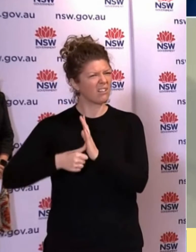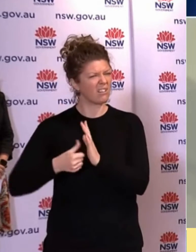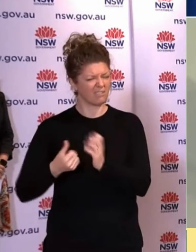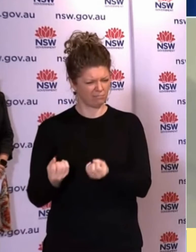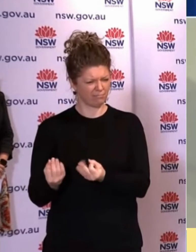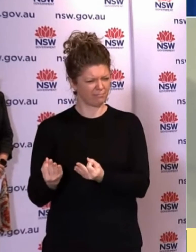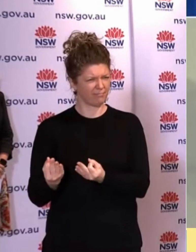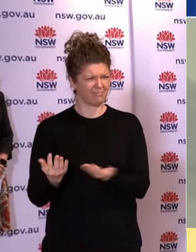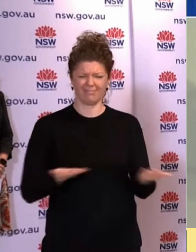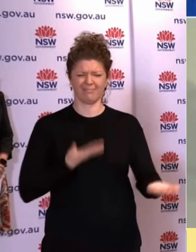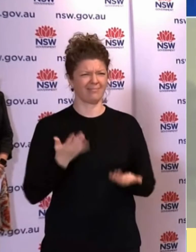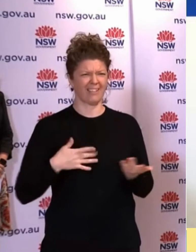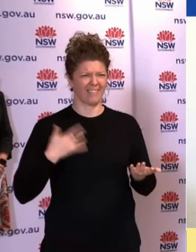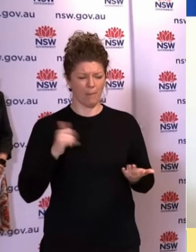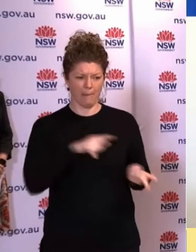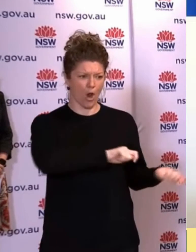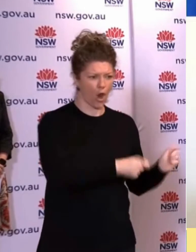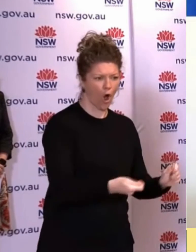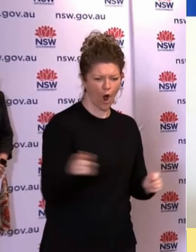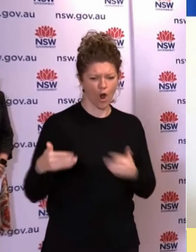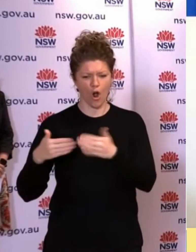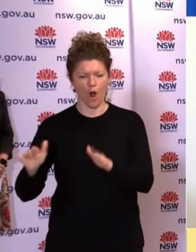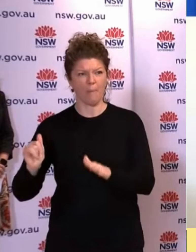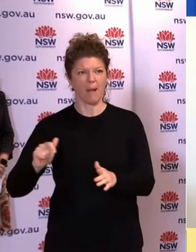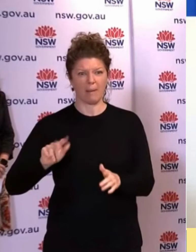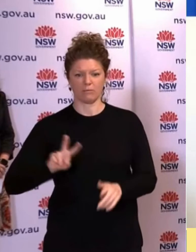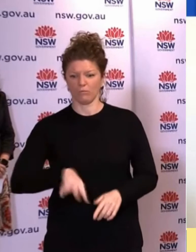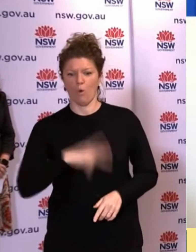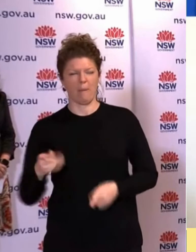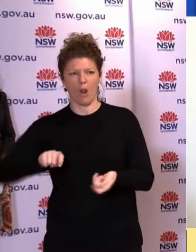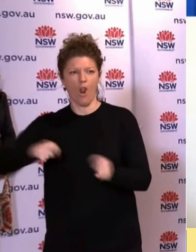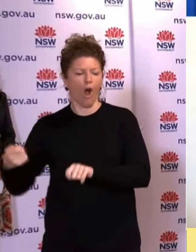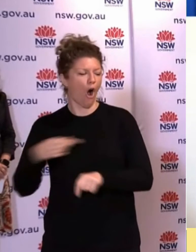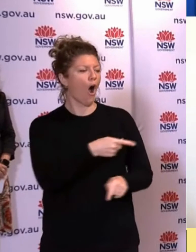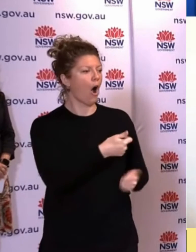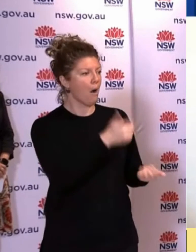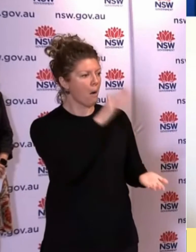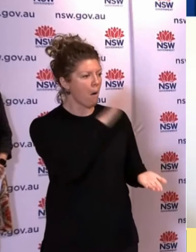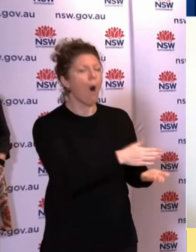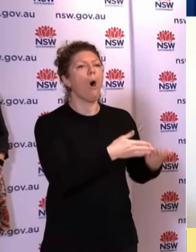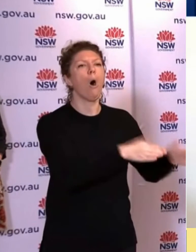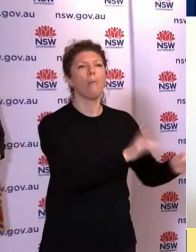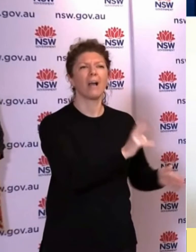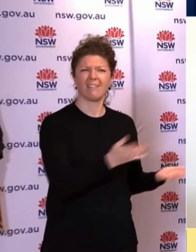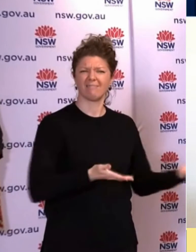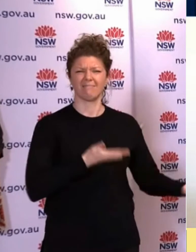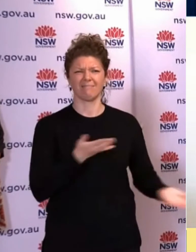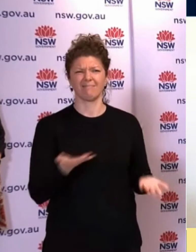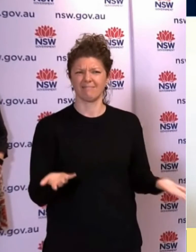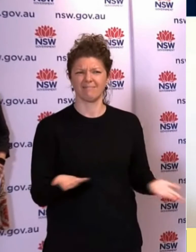out and maybe others go in over the coming Look, months? Everything's on the table, but can I say, in regard to those